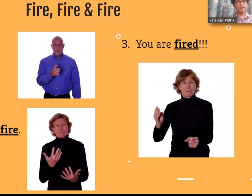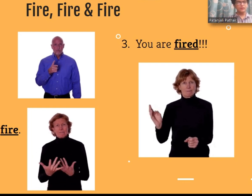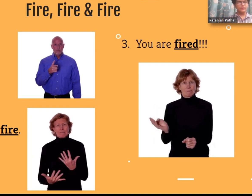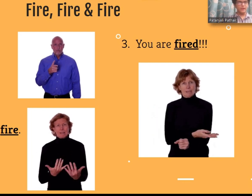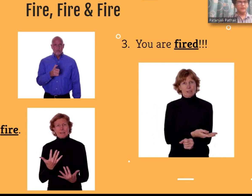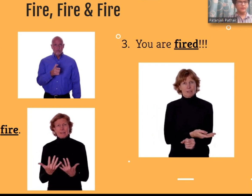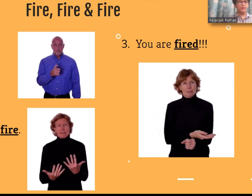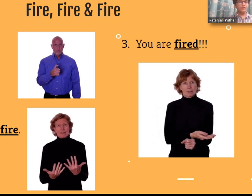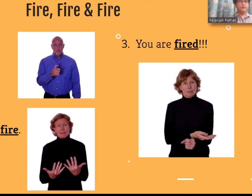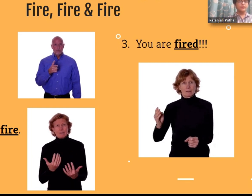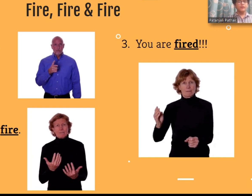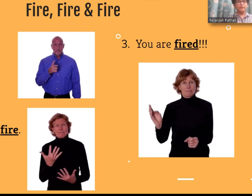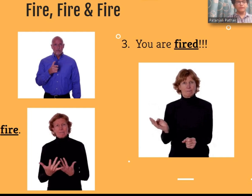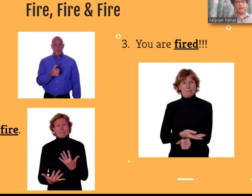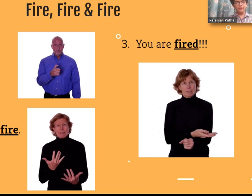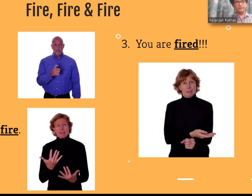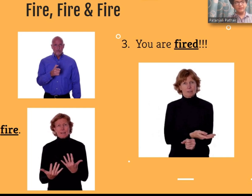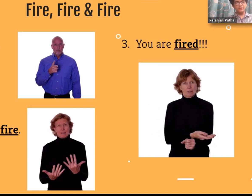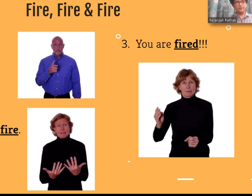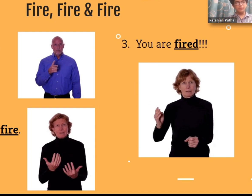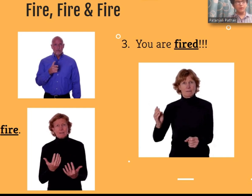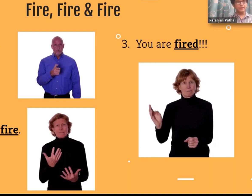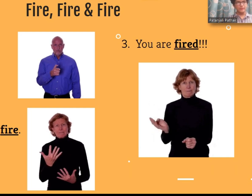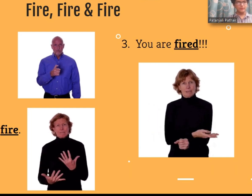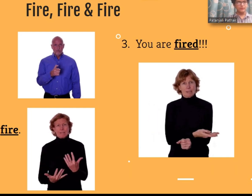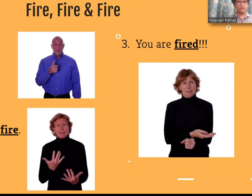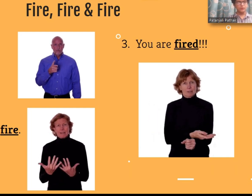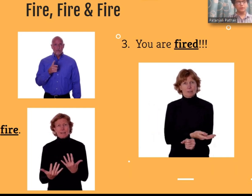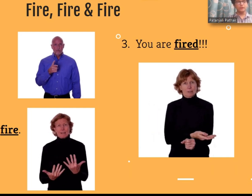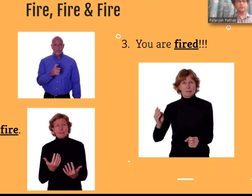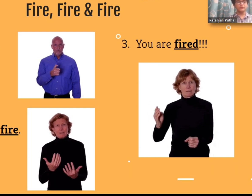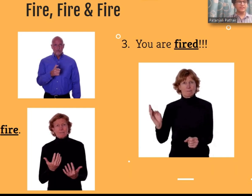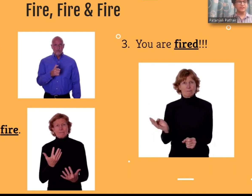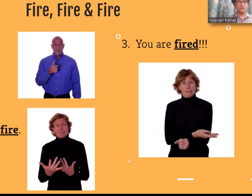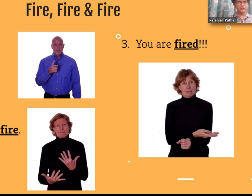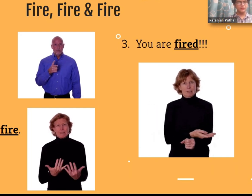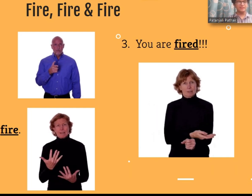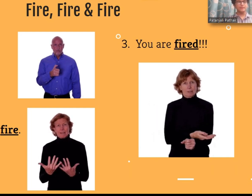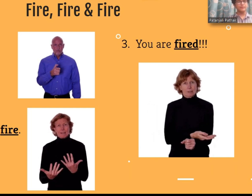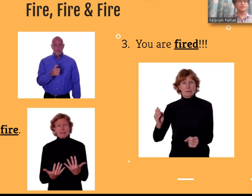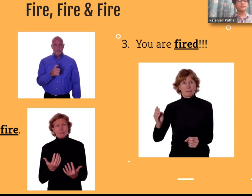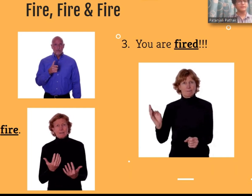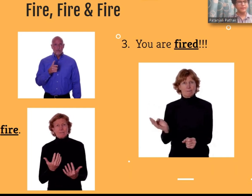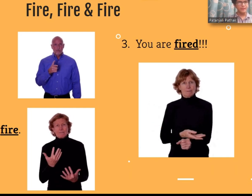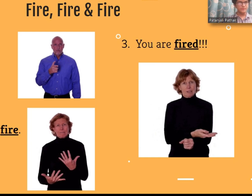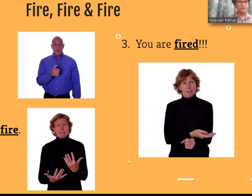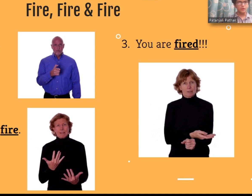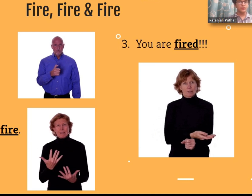on fire. Fire means burning. So, the gesture resembles the flames caused